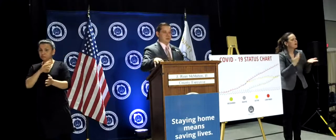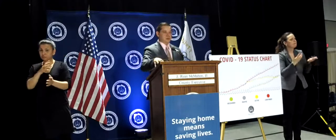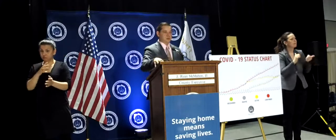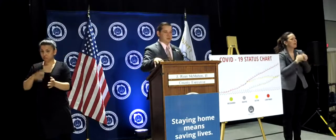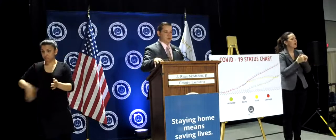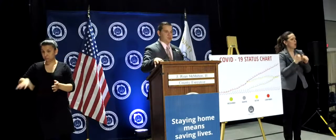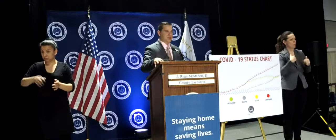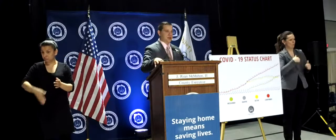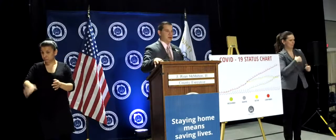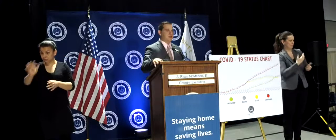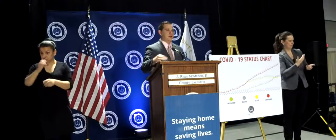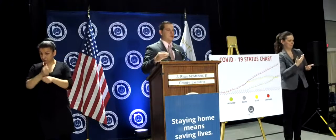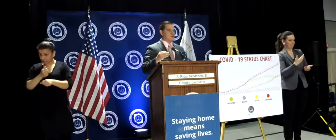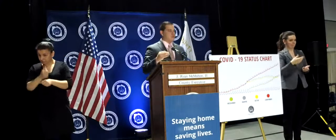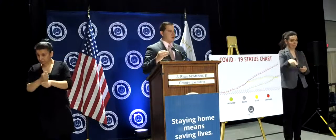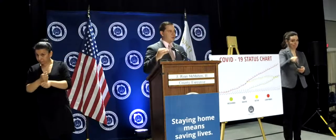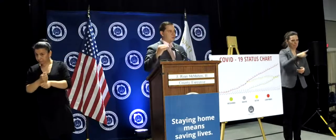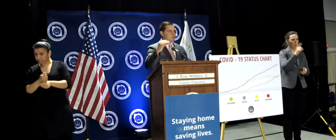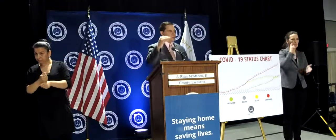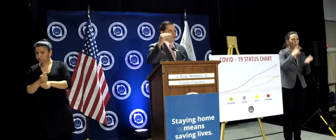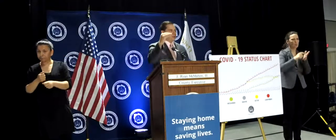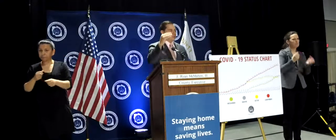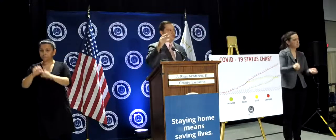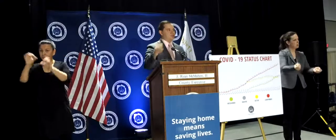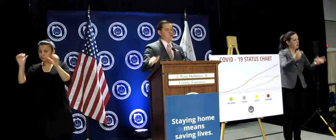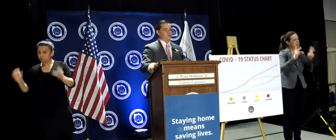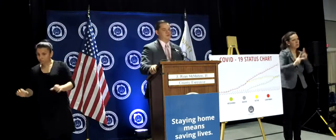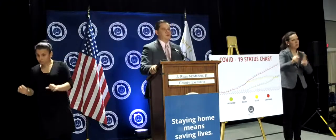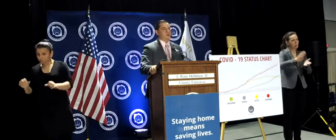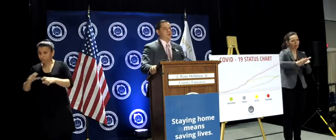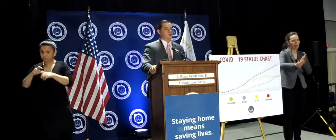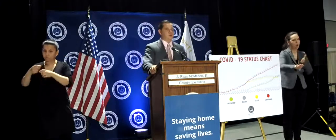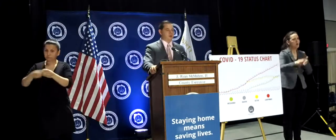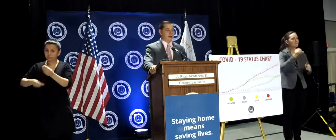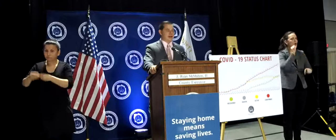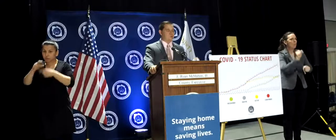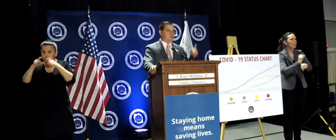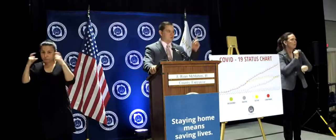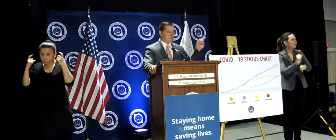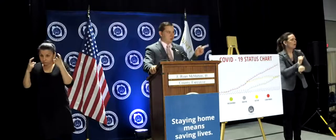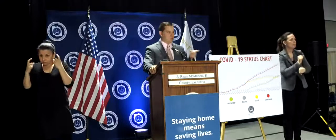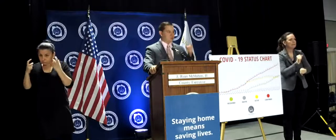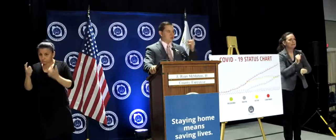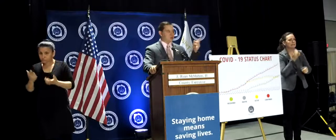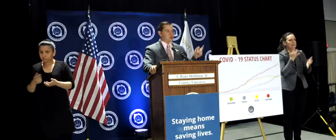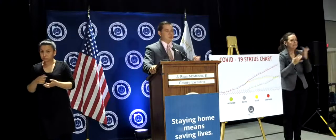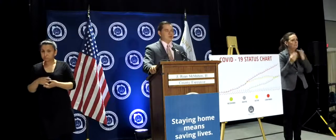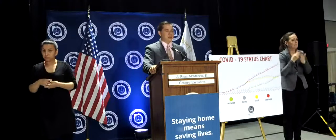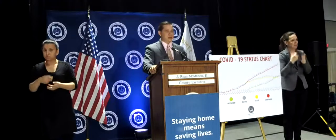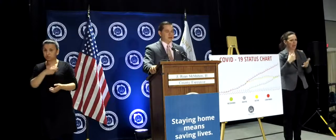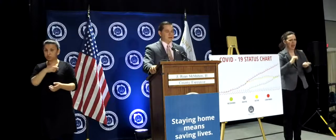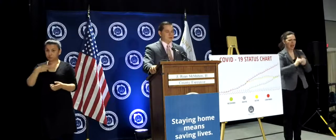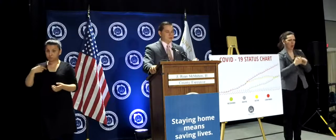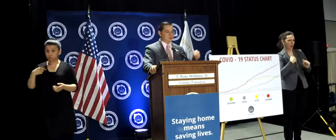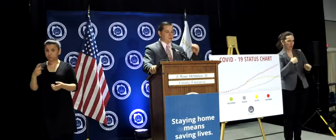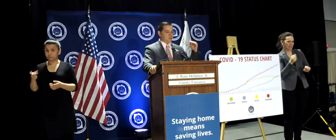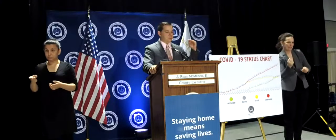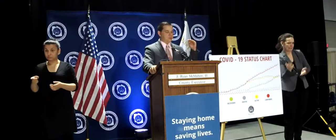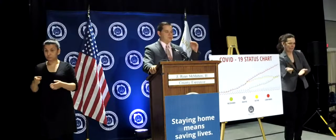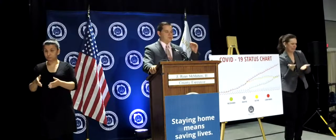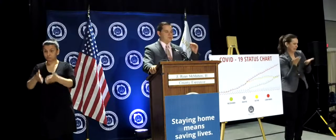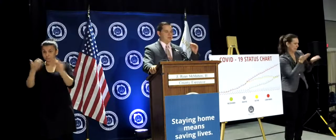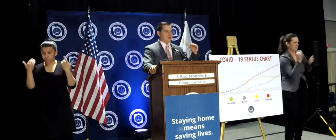start elective surgeries again, and you phase in those elective surgeries so that your hospitals are functioning again,